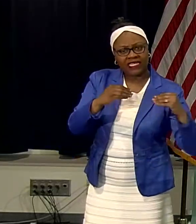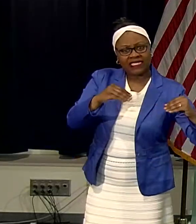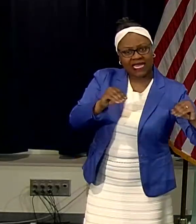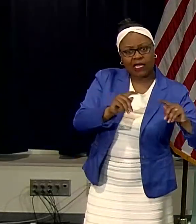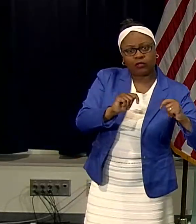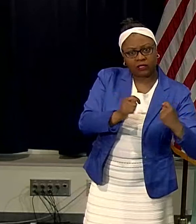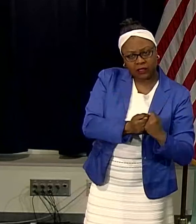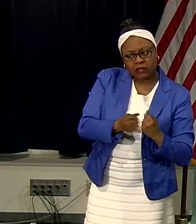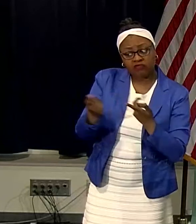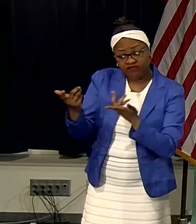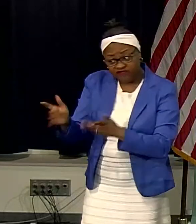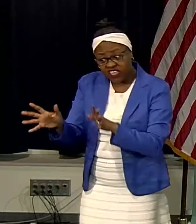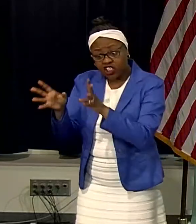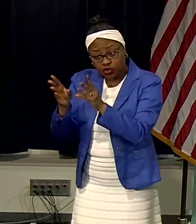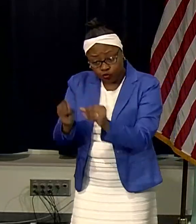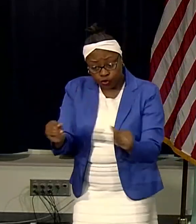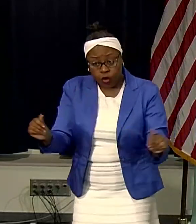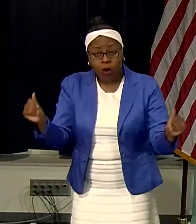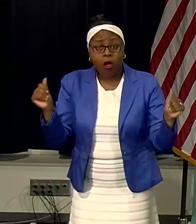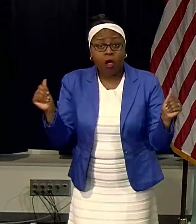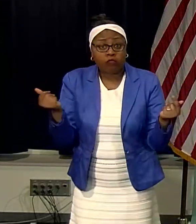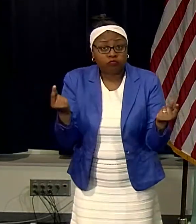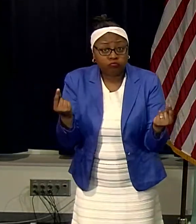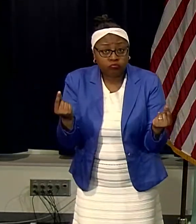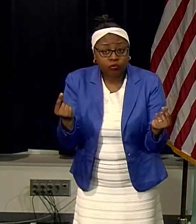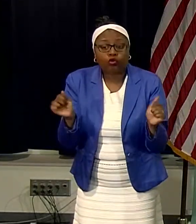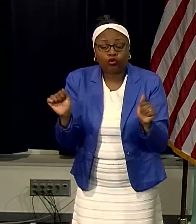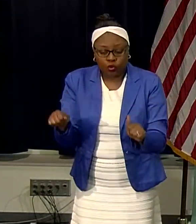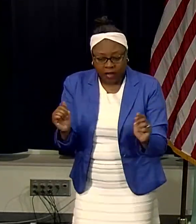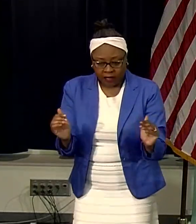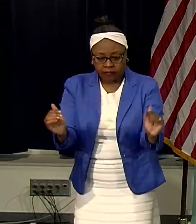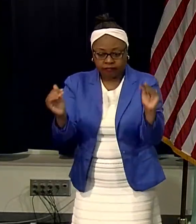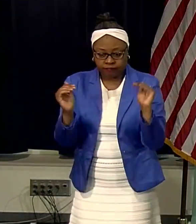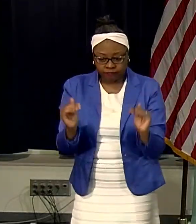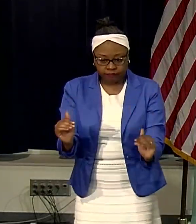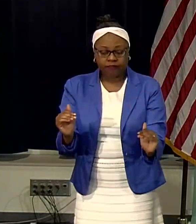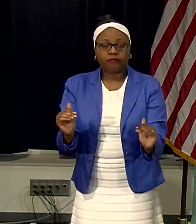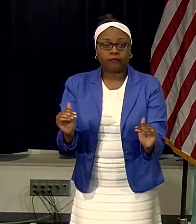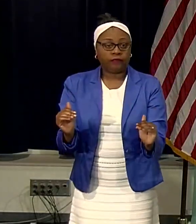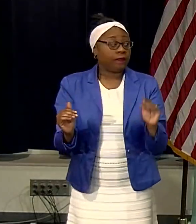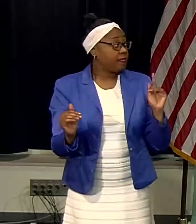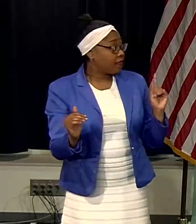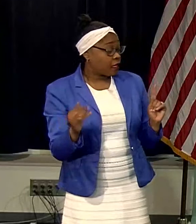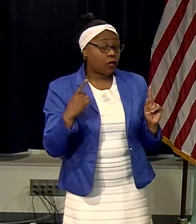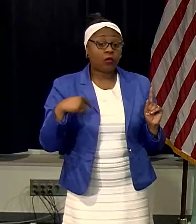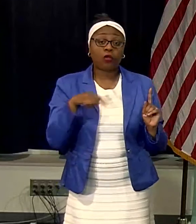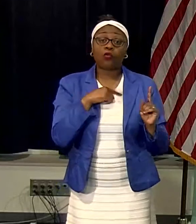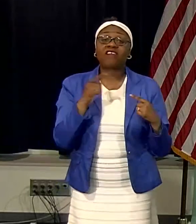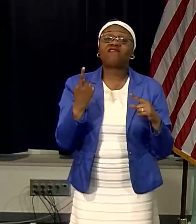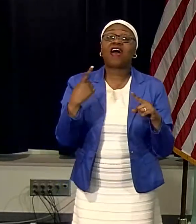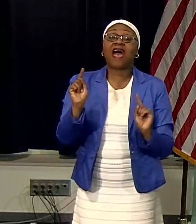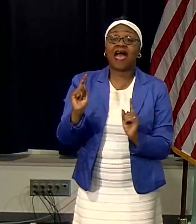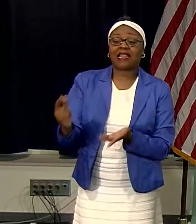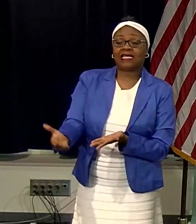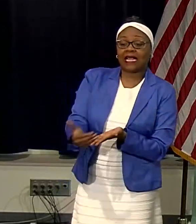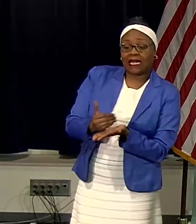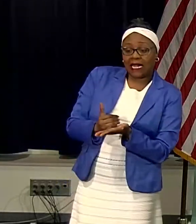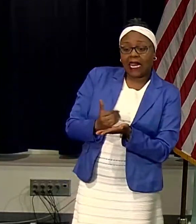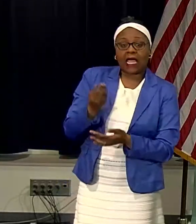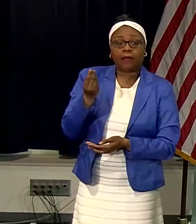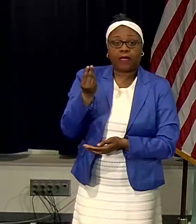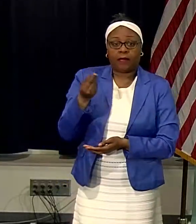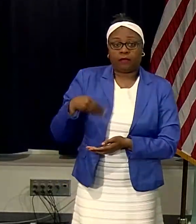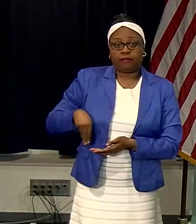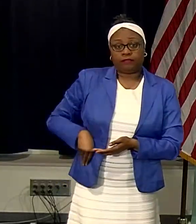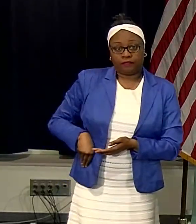Once everything is resolved, you are able to move to the next steps. This is when we finally collect payment. Now,